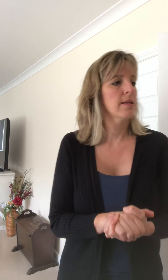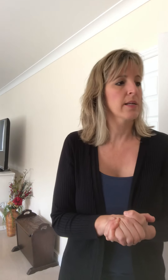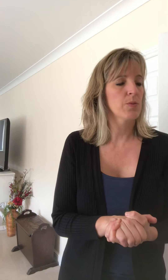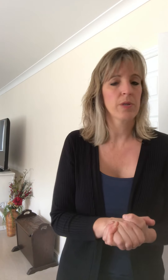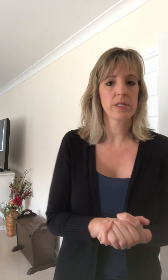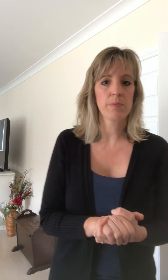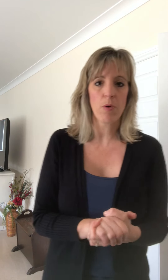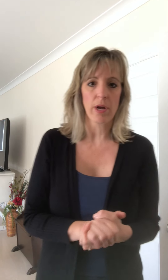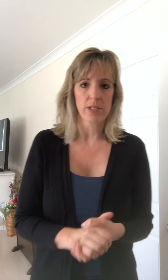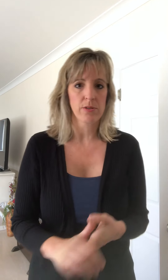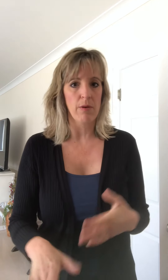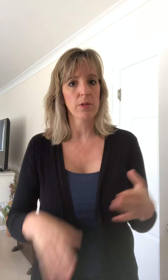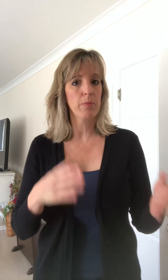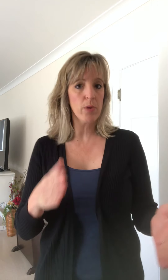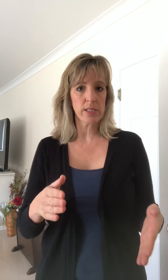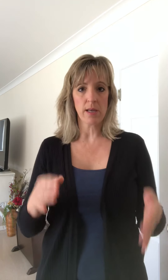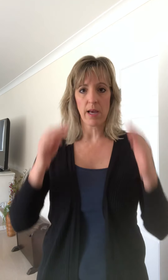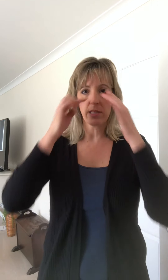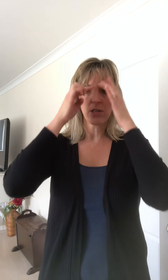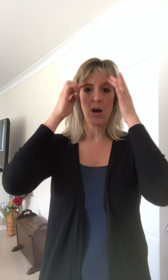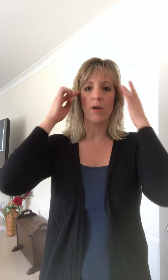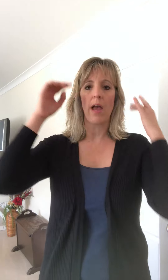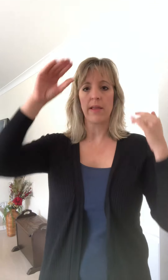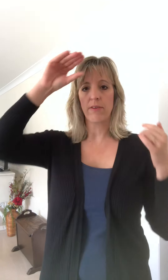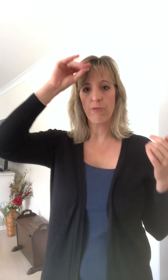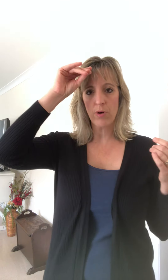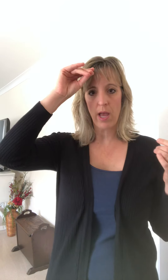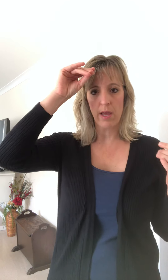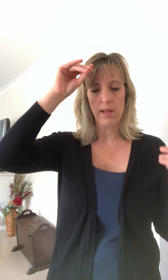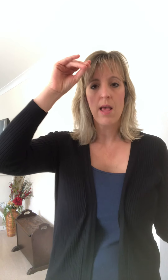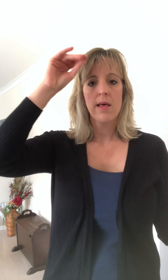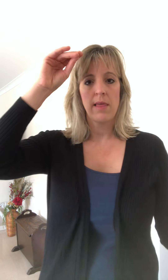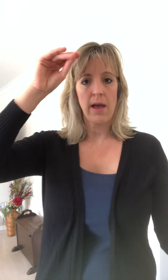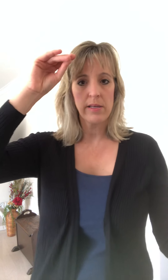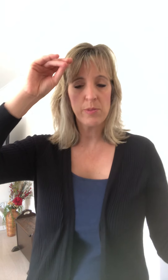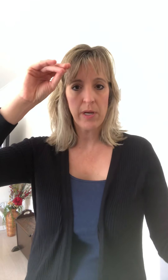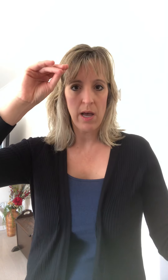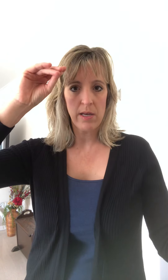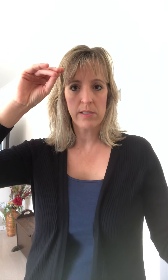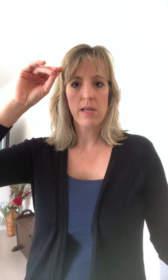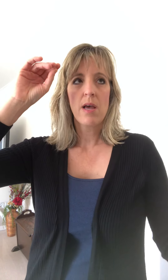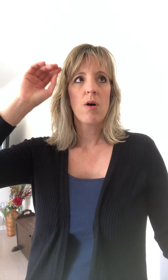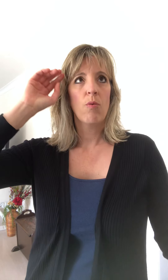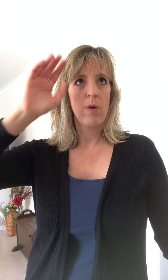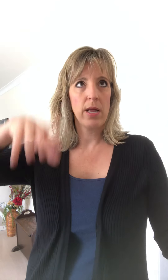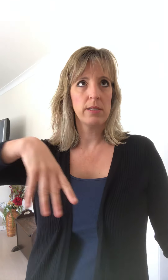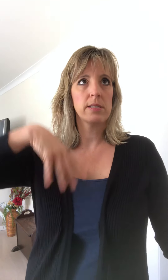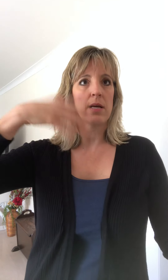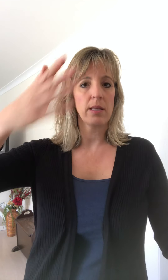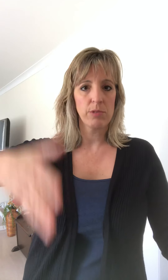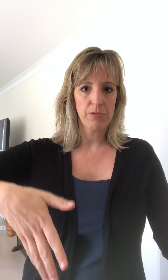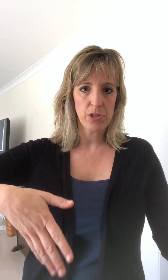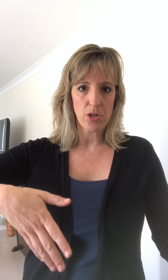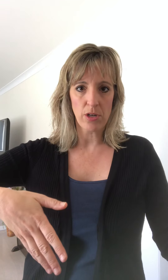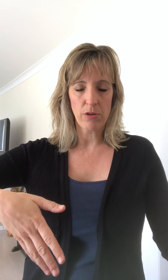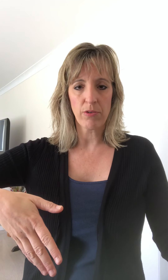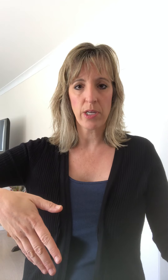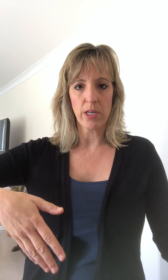next one is boy. So now all the boy signs are at the forehead. That is because when sign language first started over